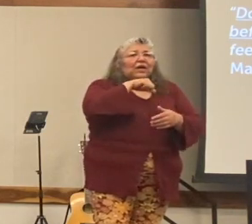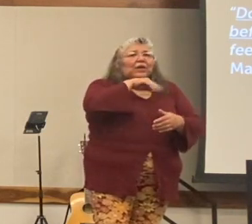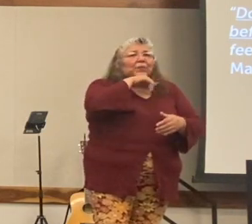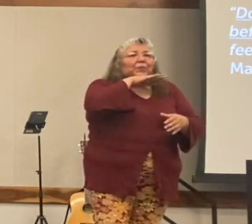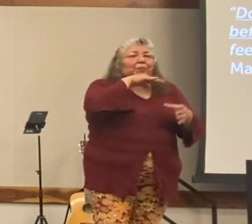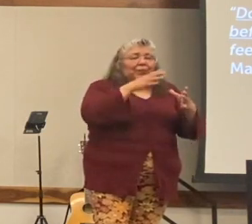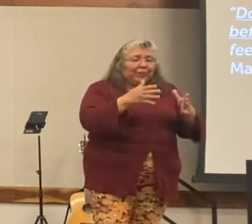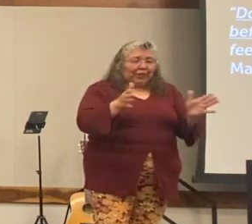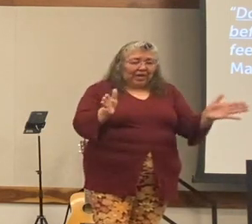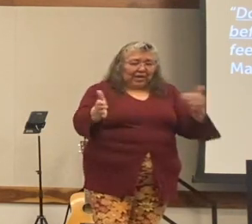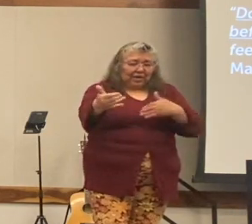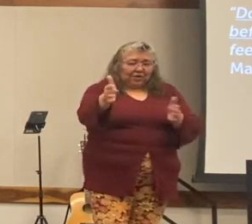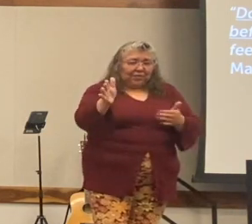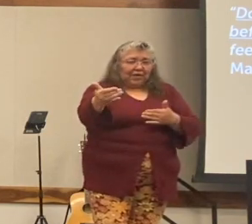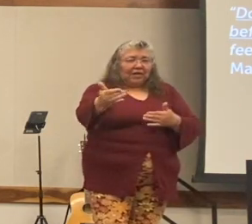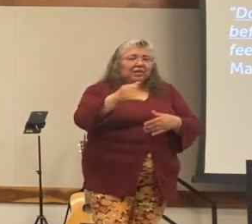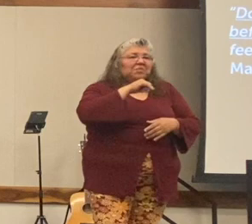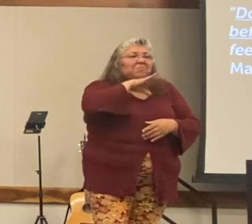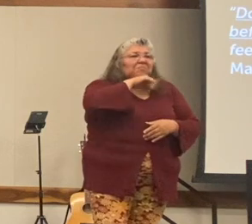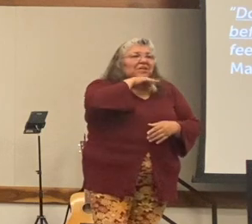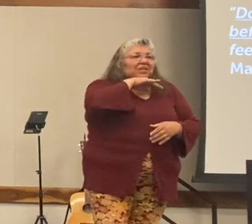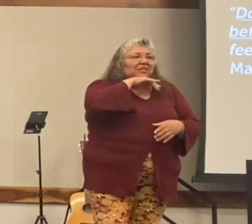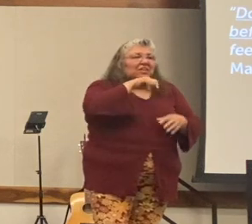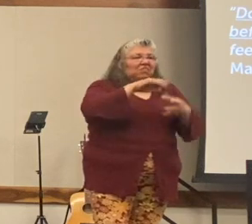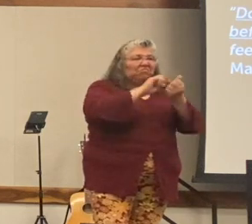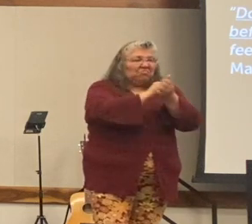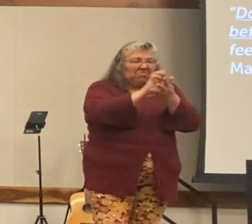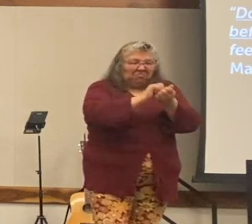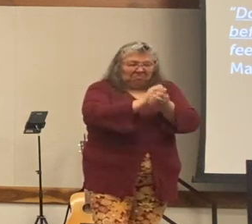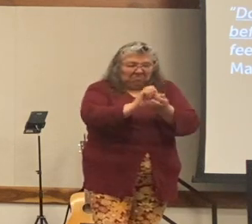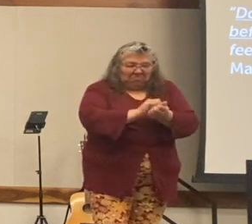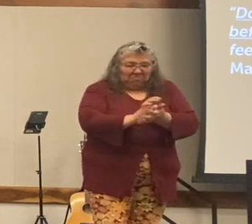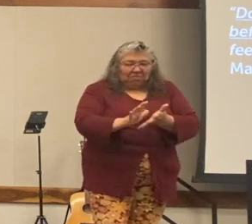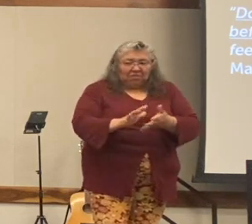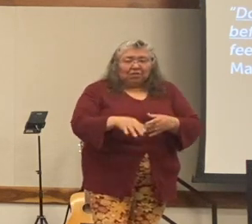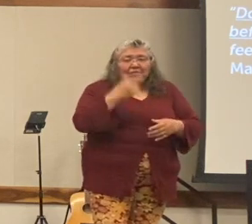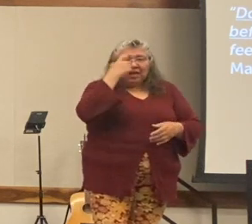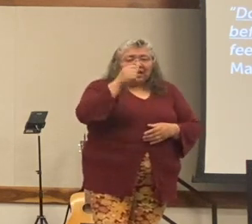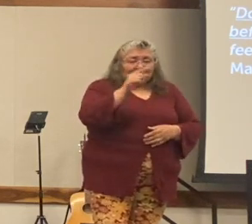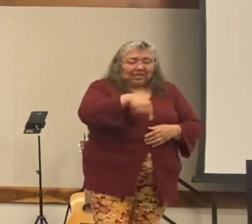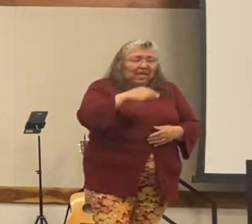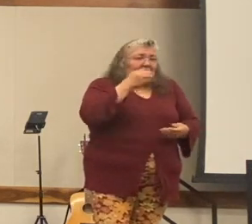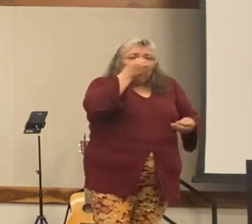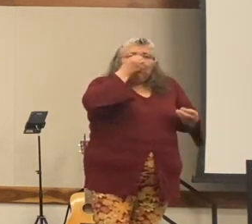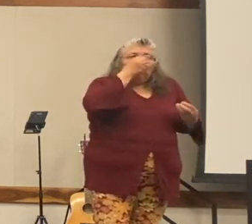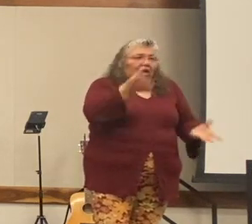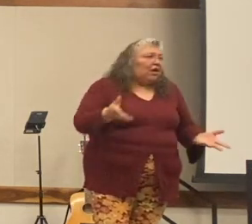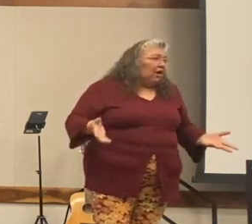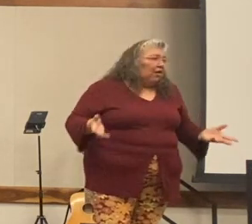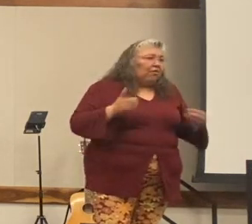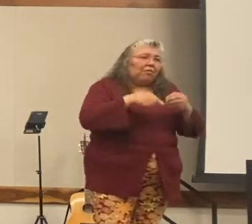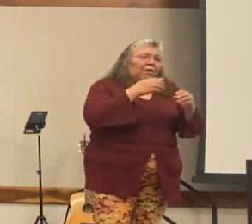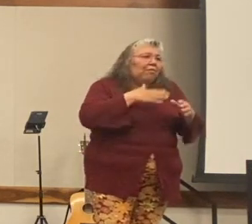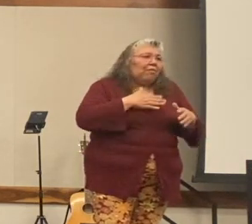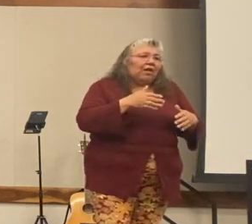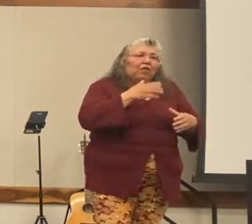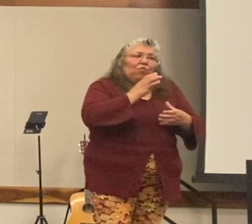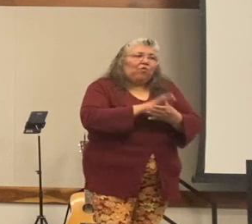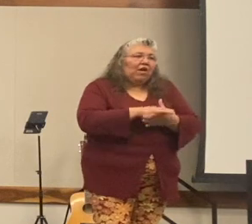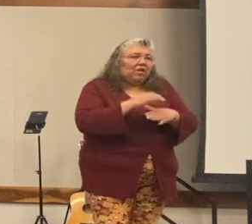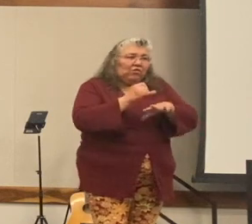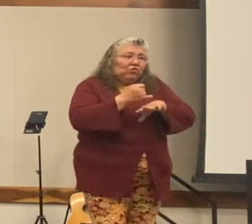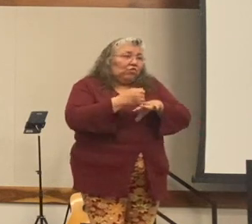pen where the pigs can trample on them. It's because they don't care about my wife's